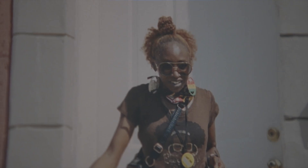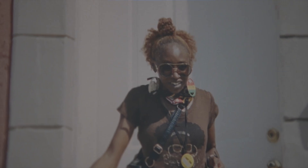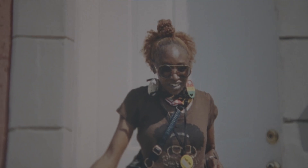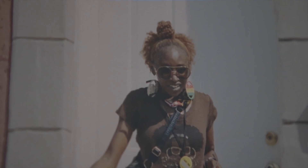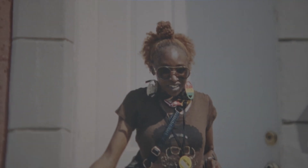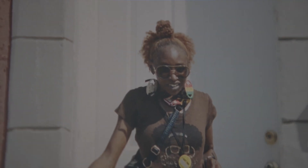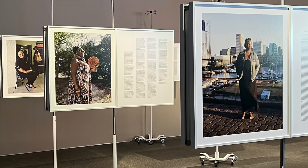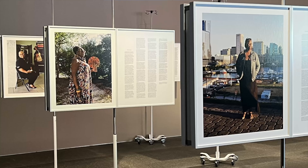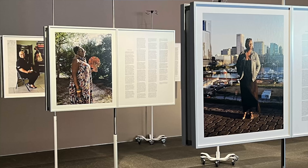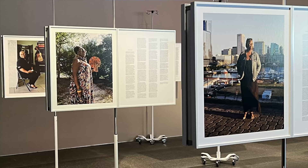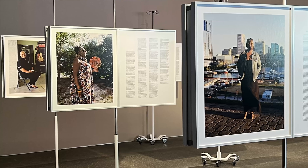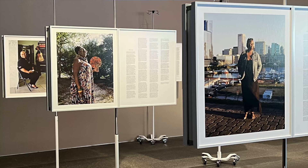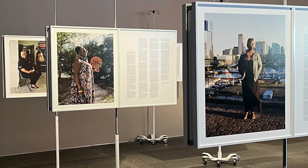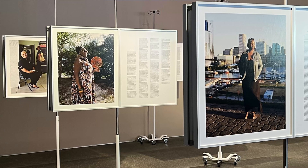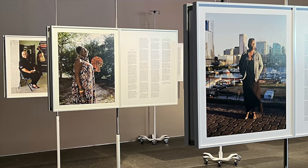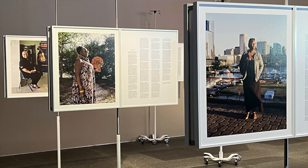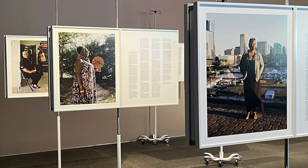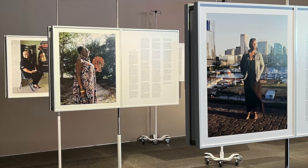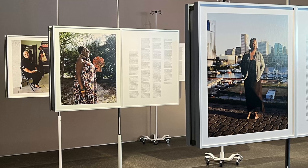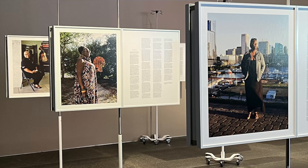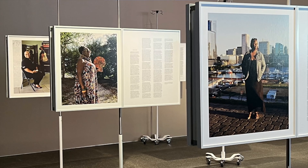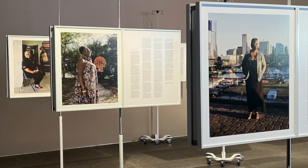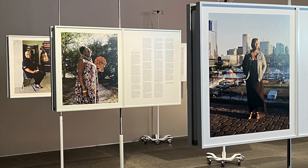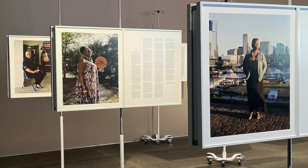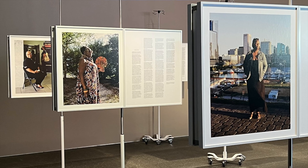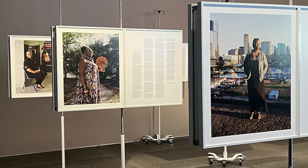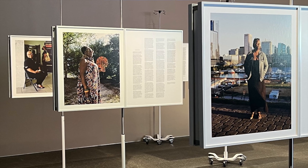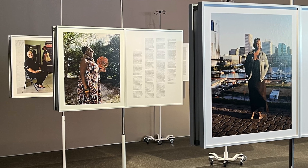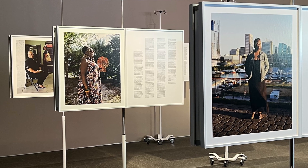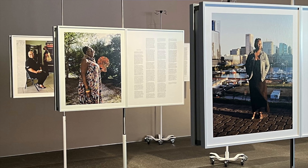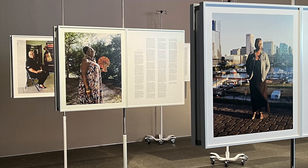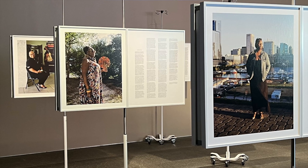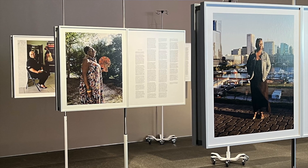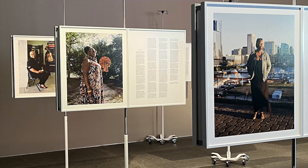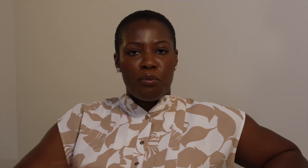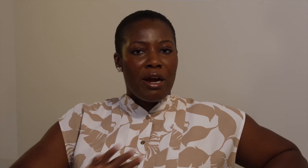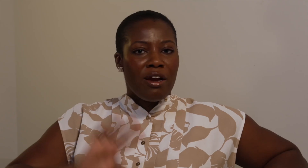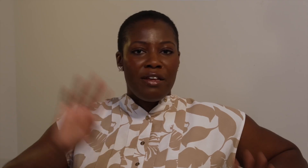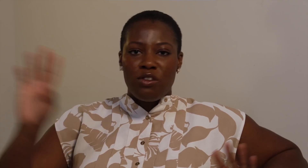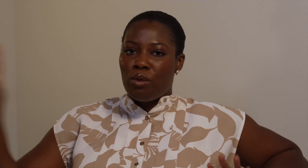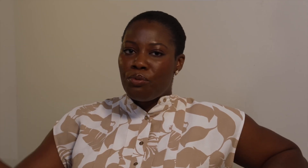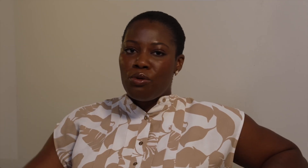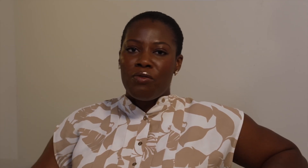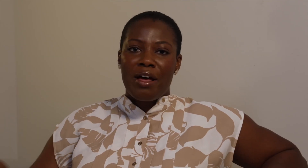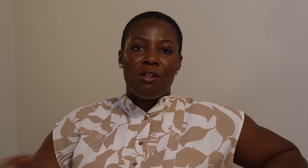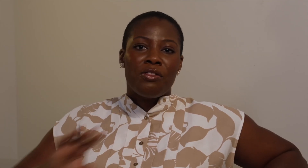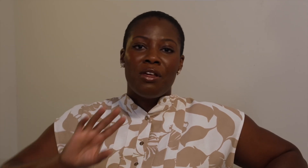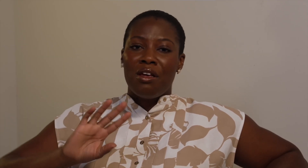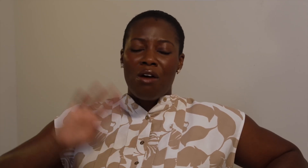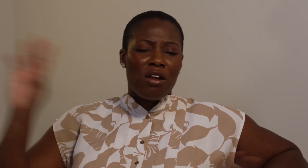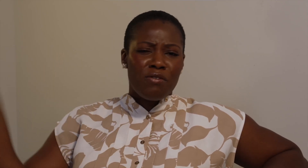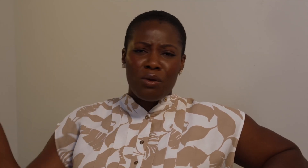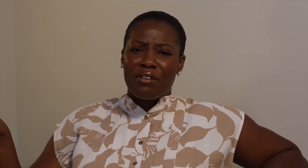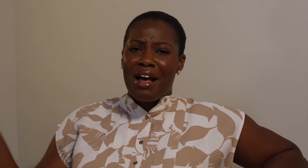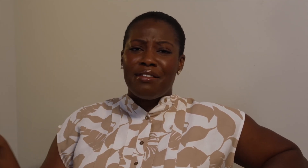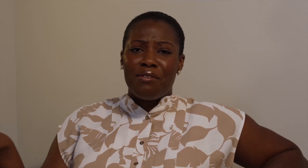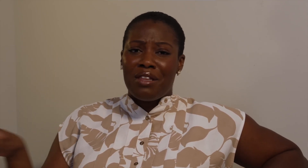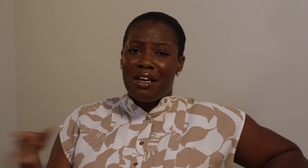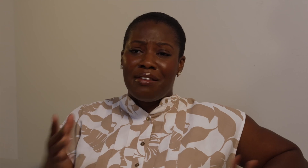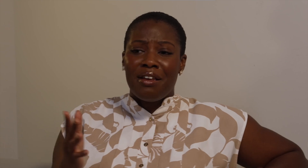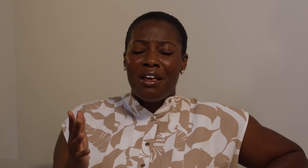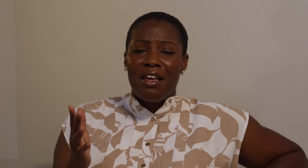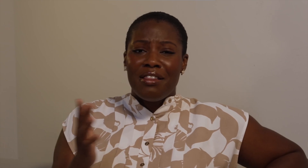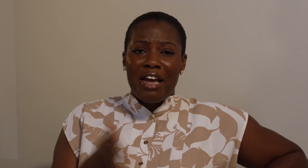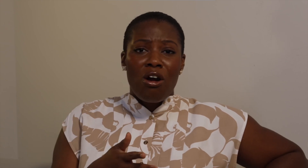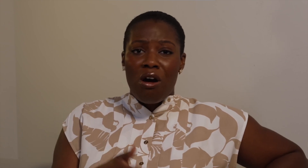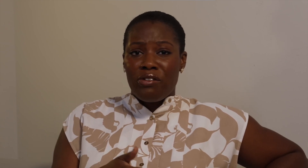themselves, because they are not just a means to an end, the end being you reduce disparities, you improve health, all of those kinds of